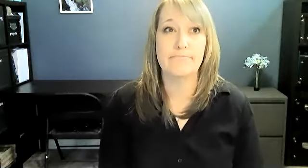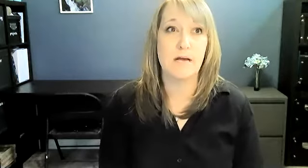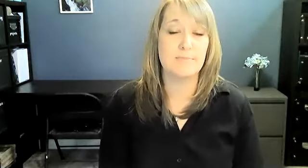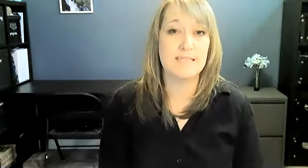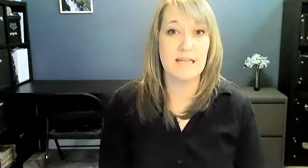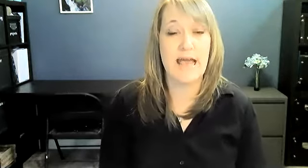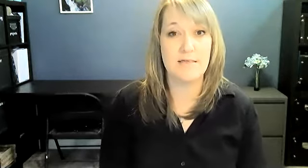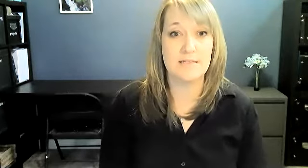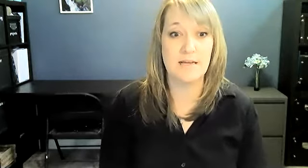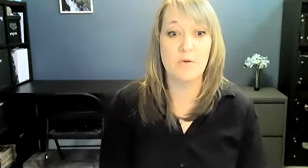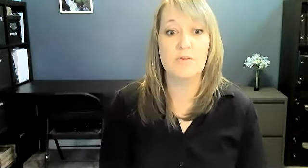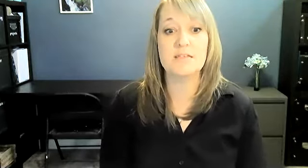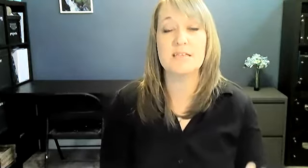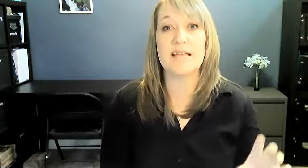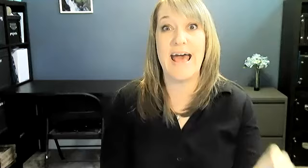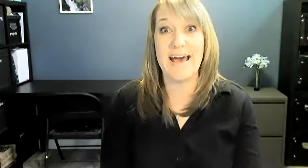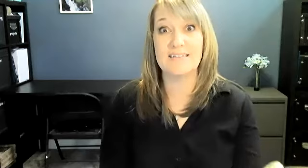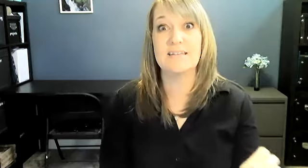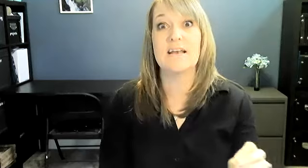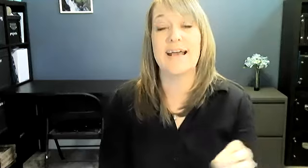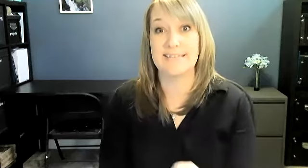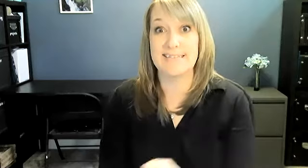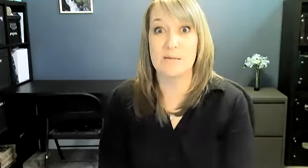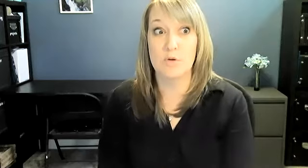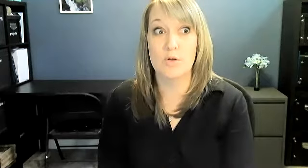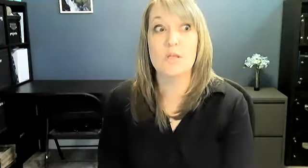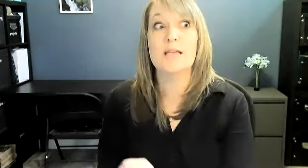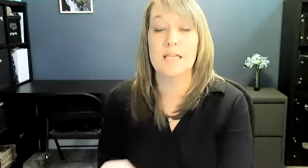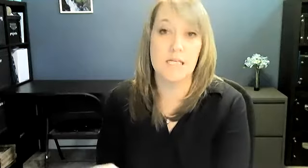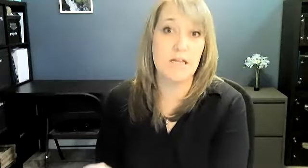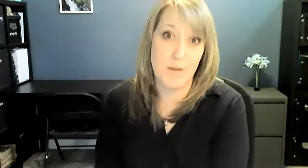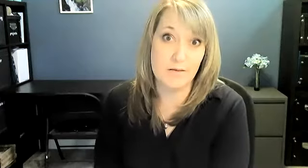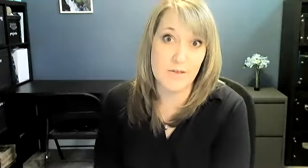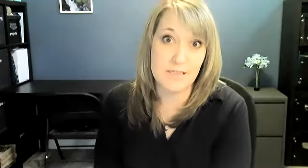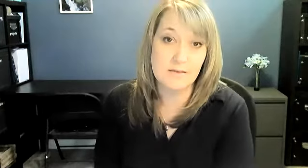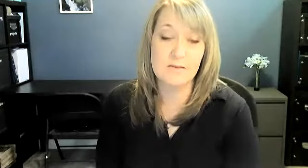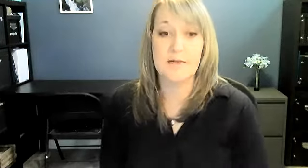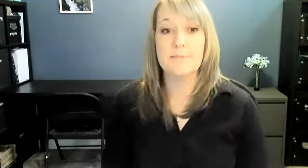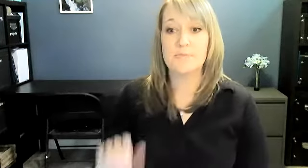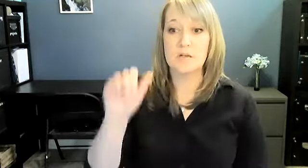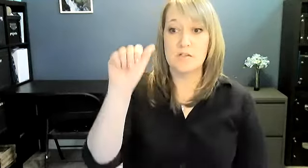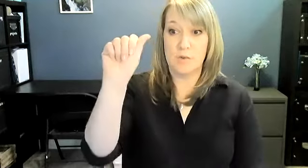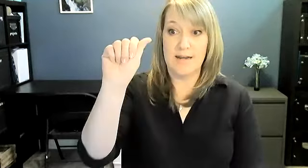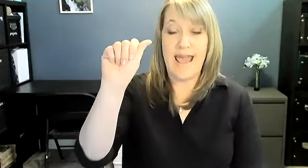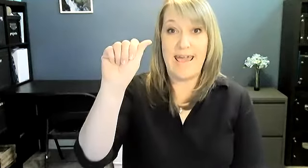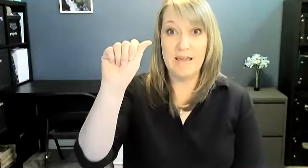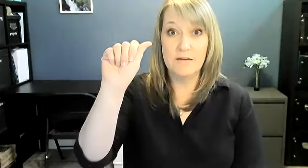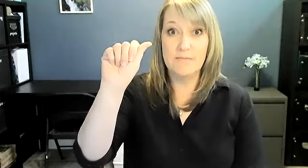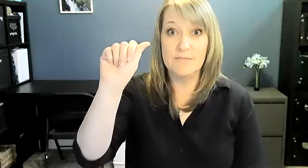I'm sitting at the table. This is at as a symbol in an email address. All right. So you want an A,